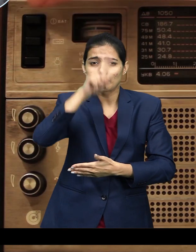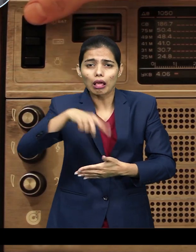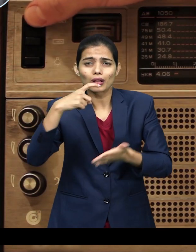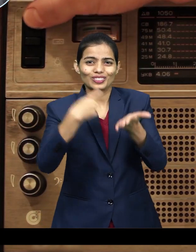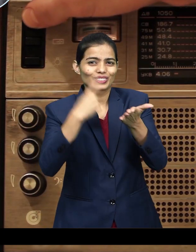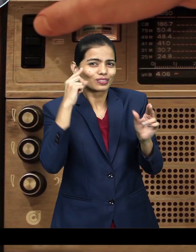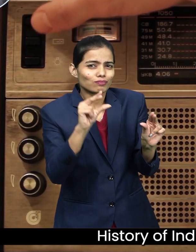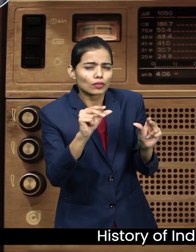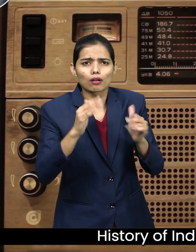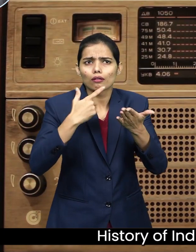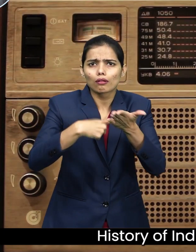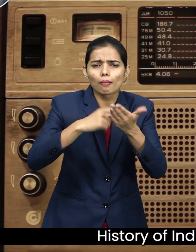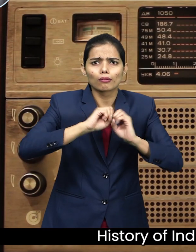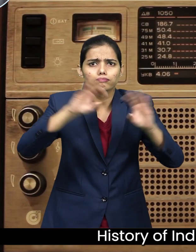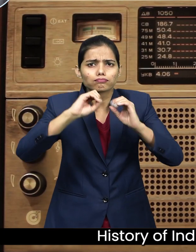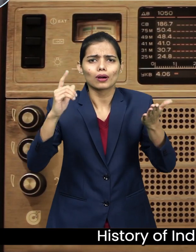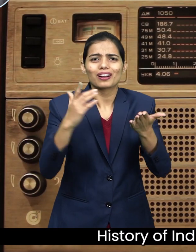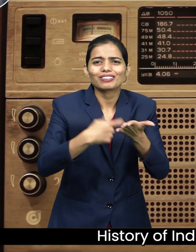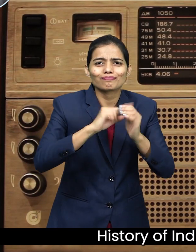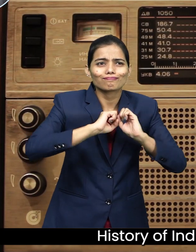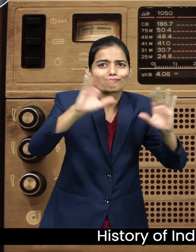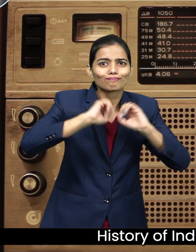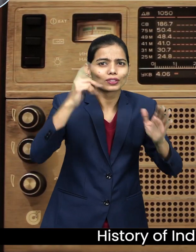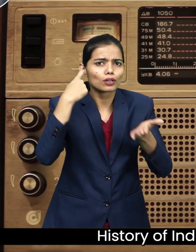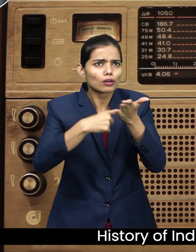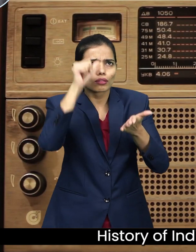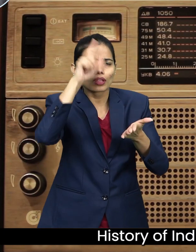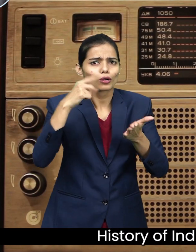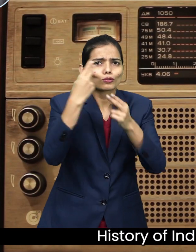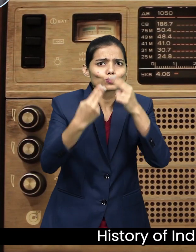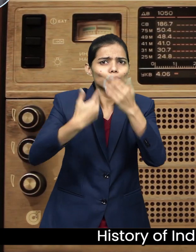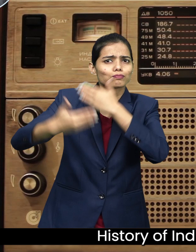Radio. History of Indian radio broadcasting.